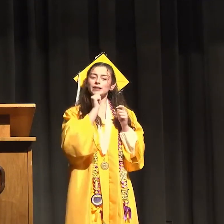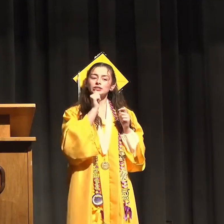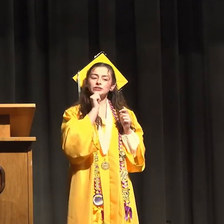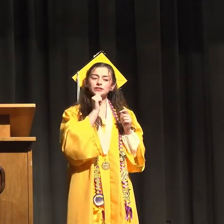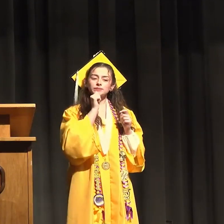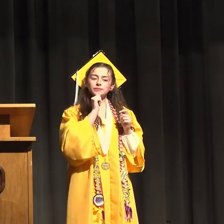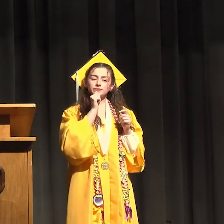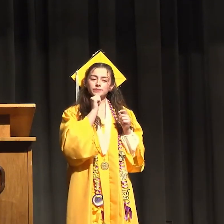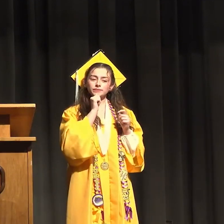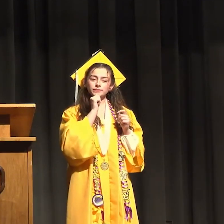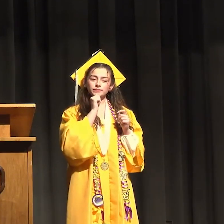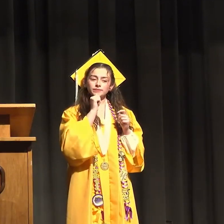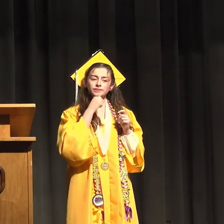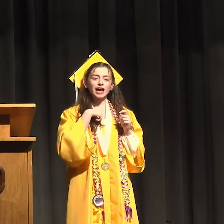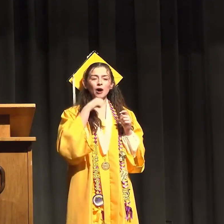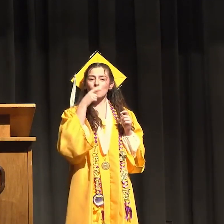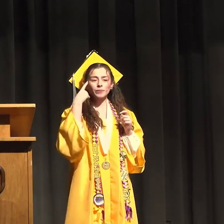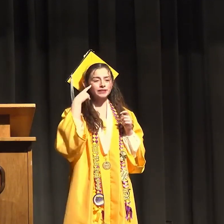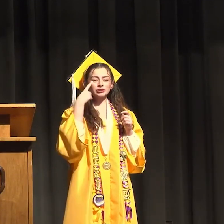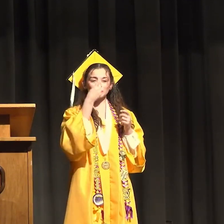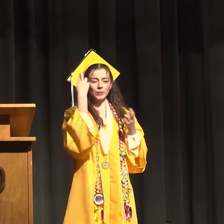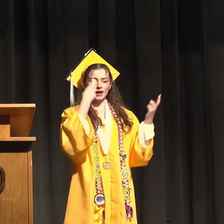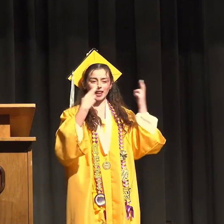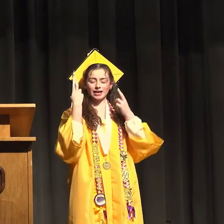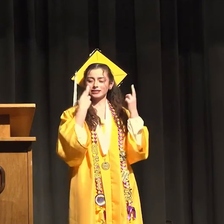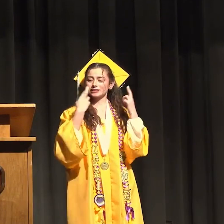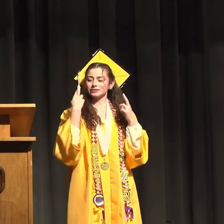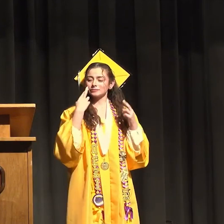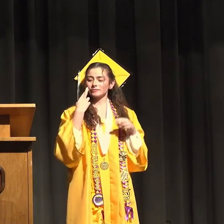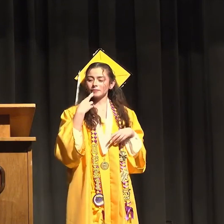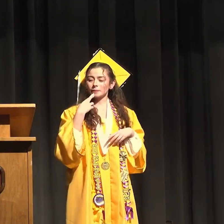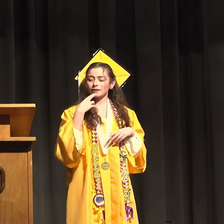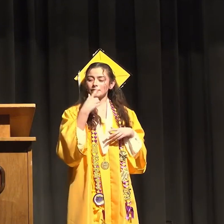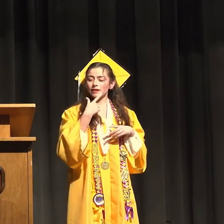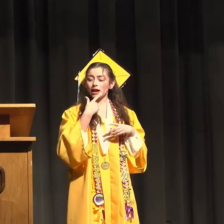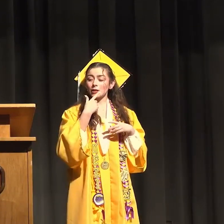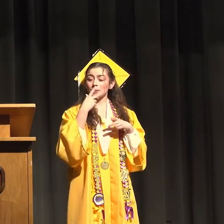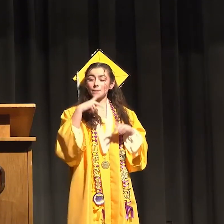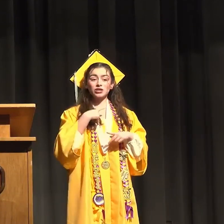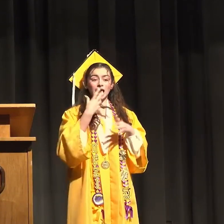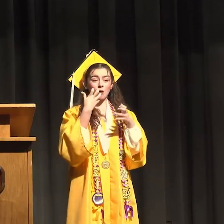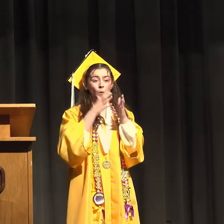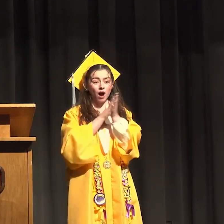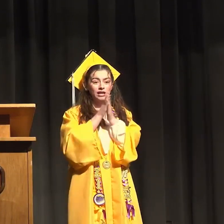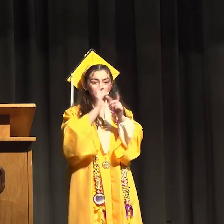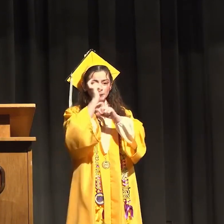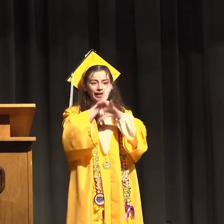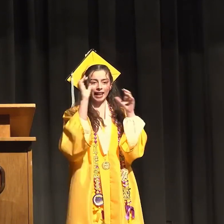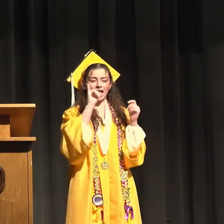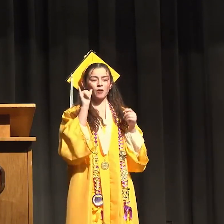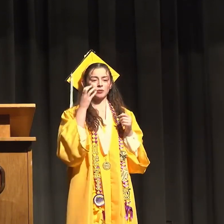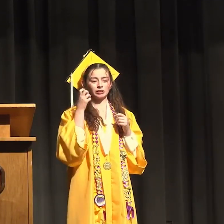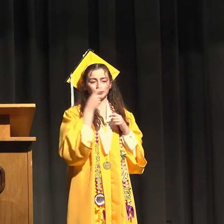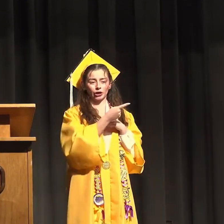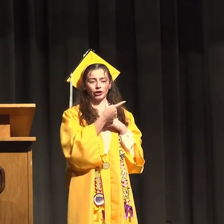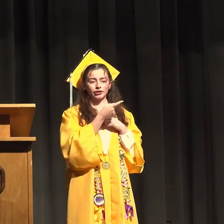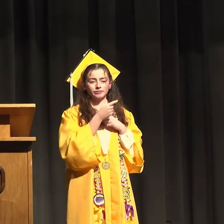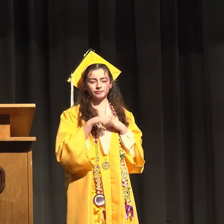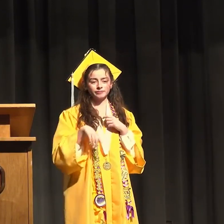with wisdom and patience. I don't know if she realizes it, but the person I've always wanted to be most like is